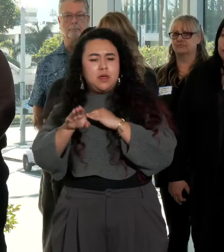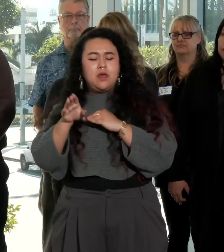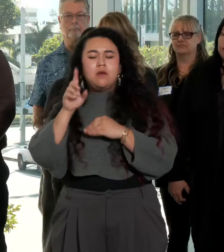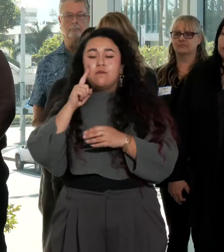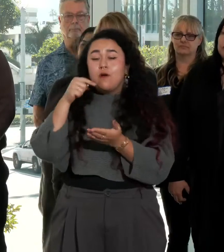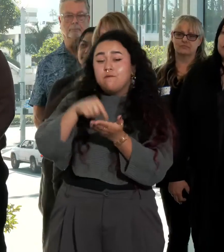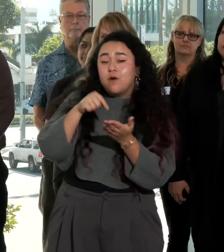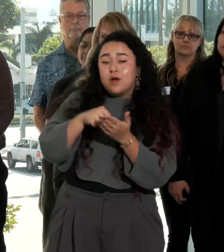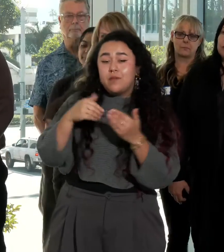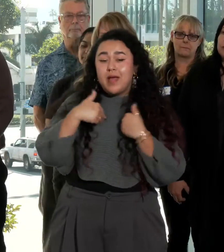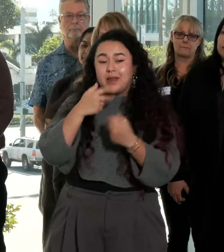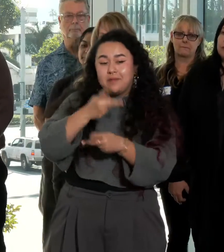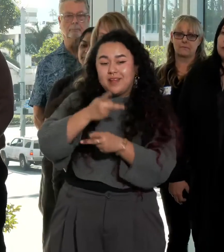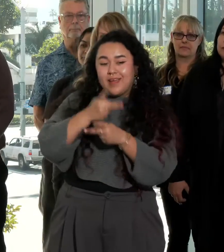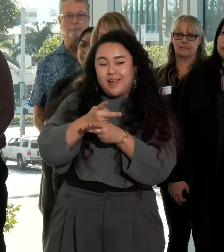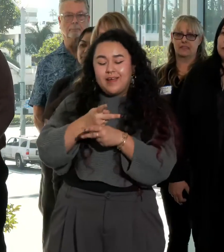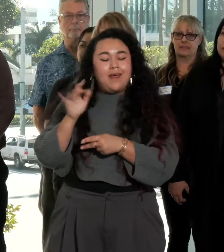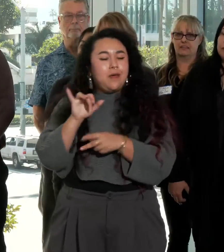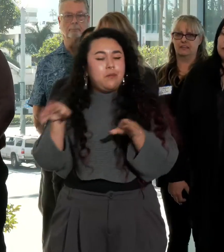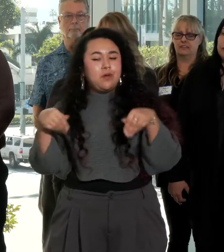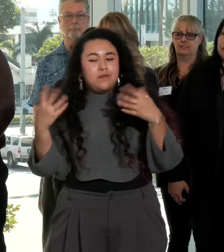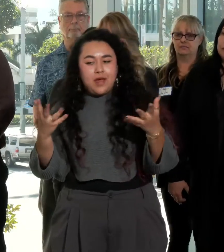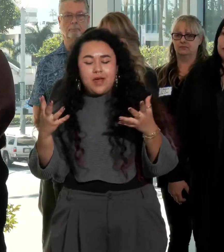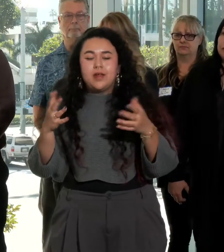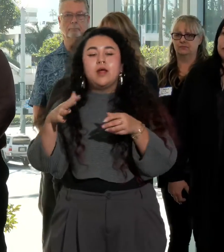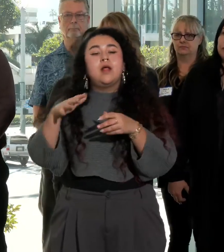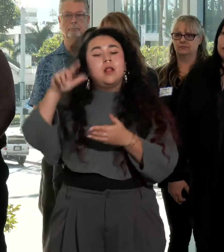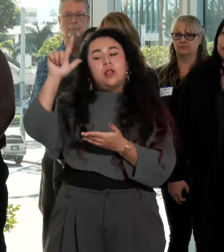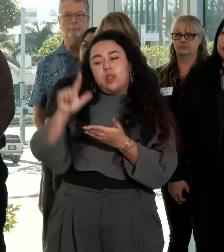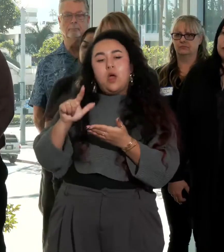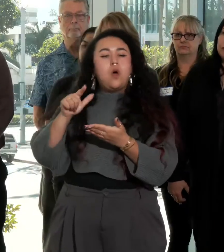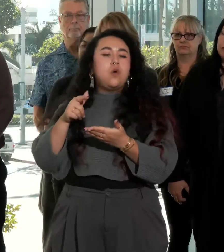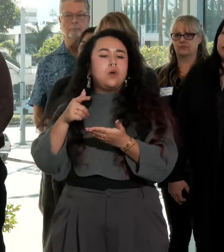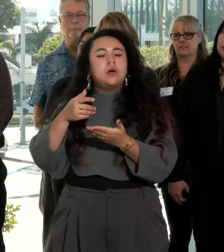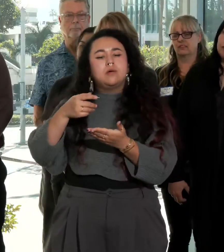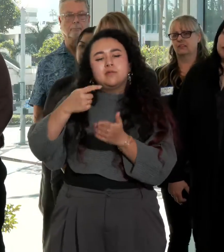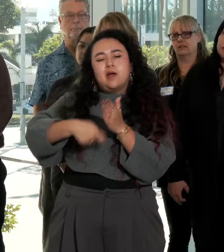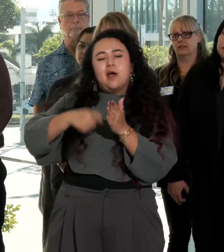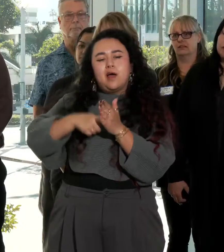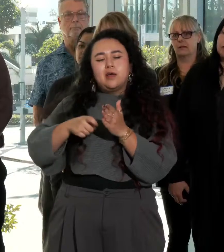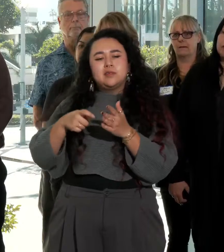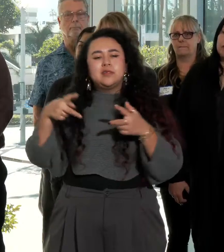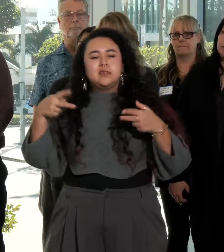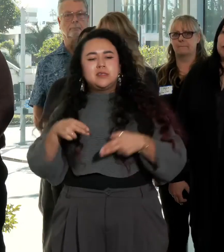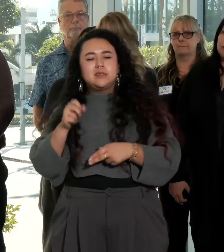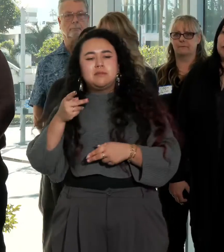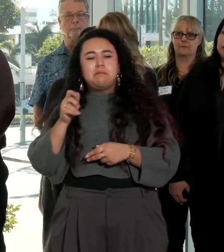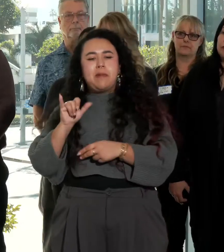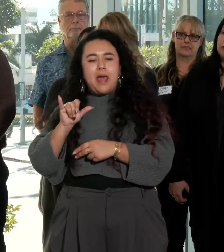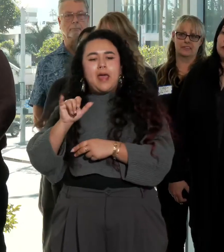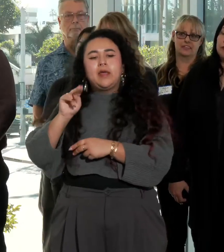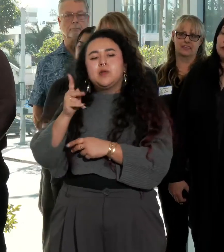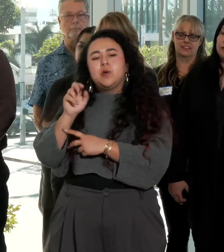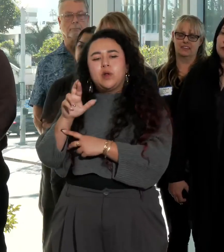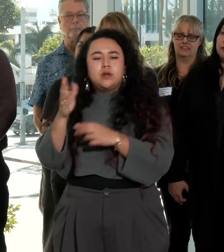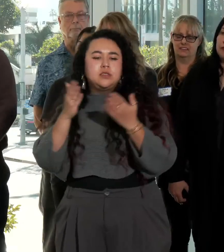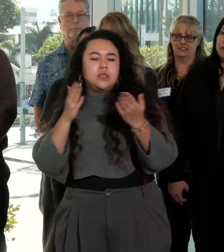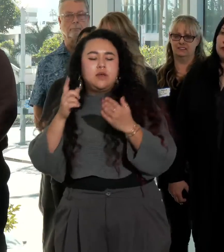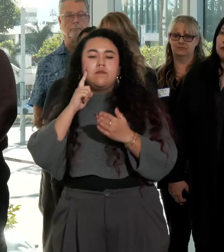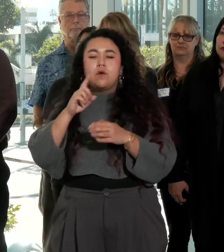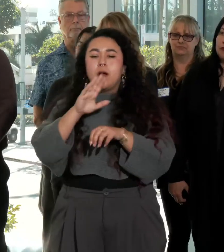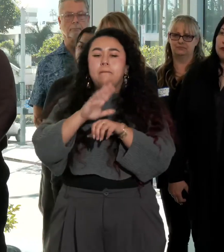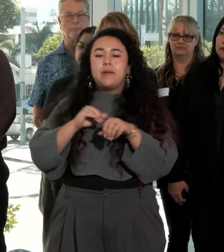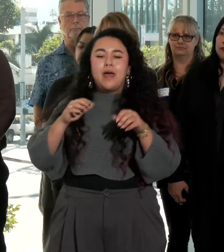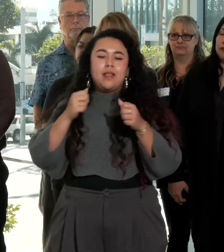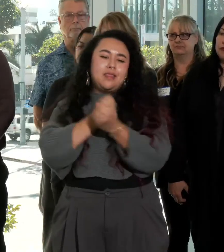to affordable animal care and provide low-cost spay and neuter services for our pet lovers and our pet owners.